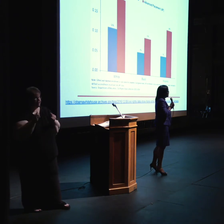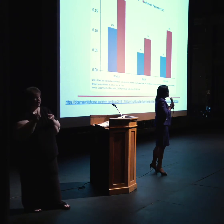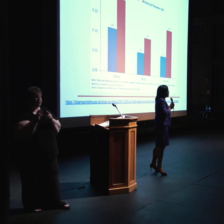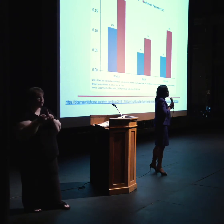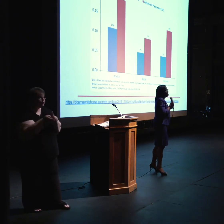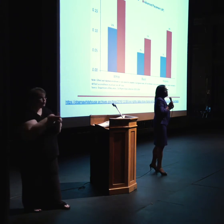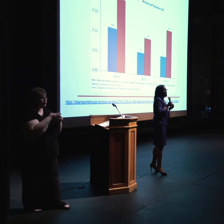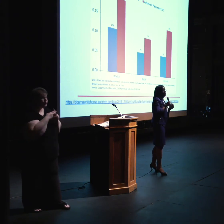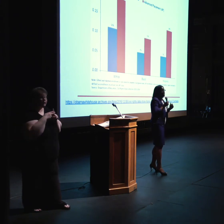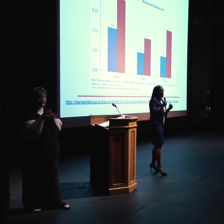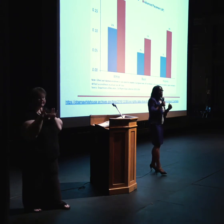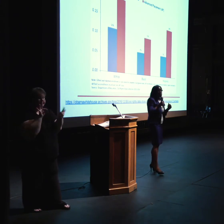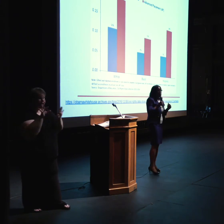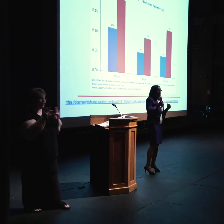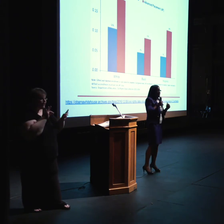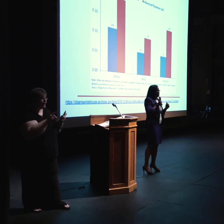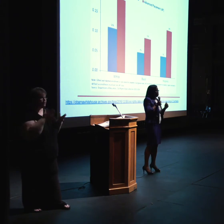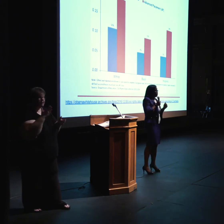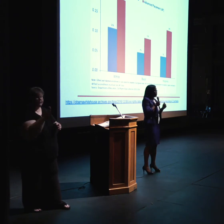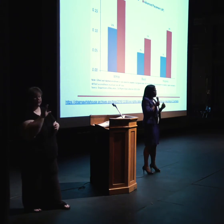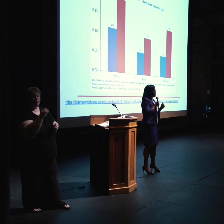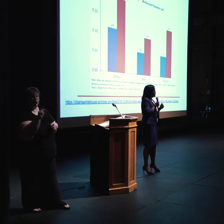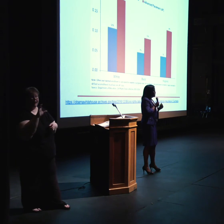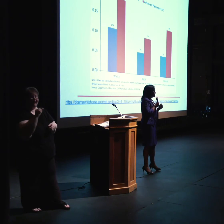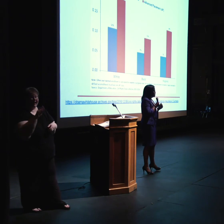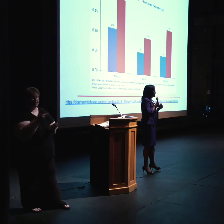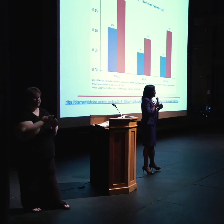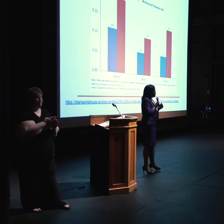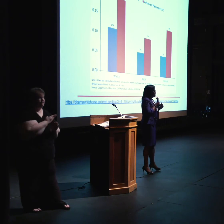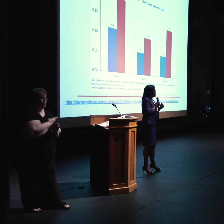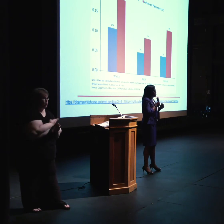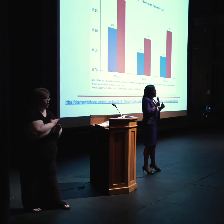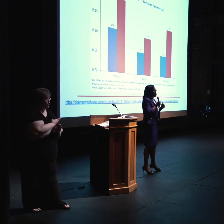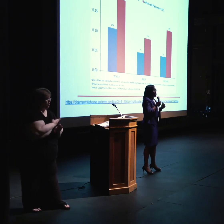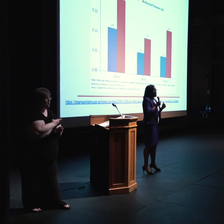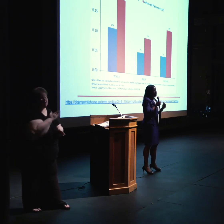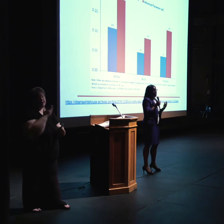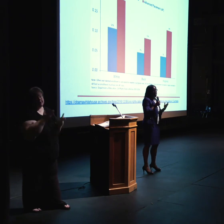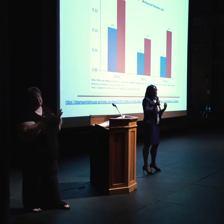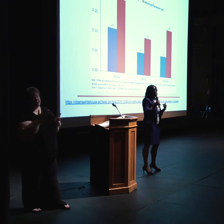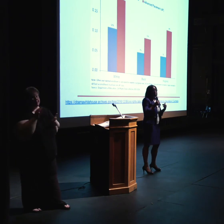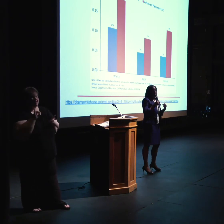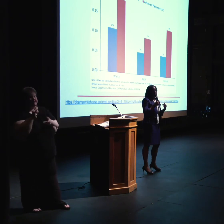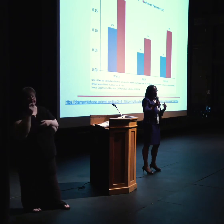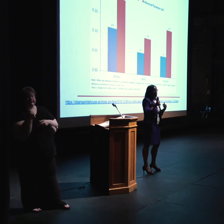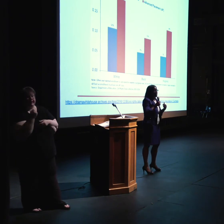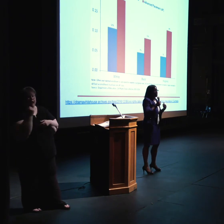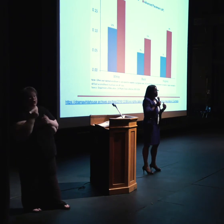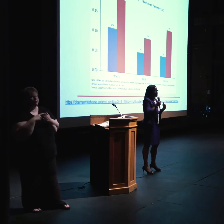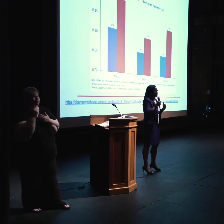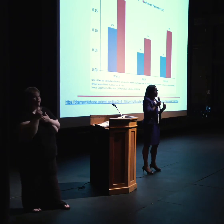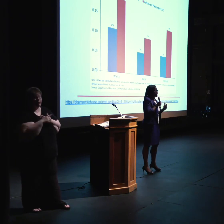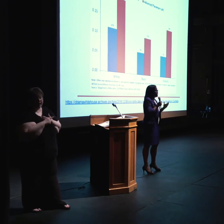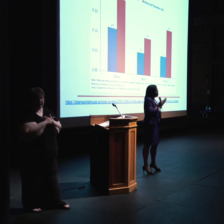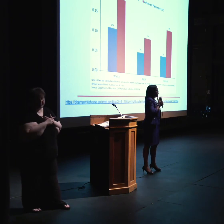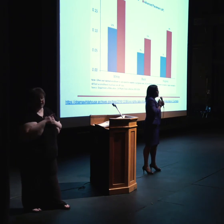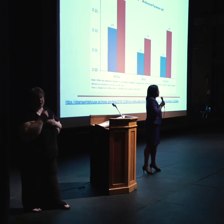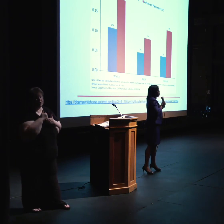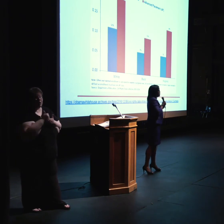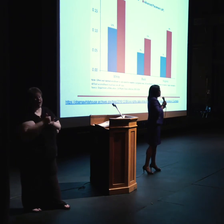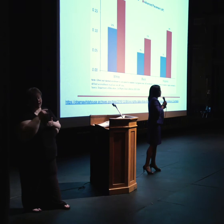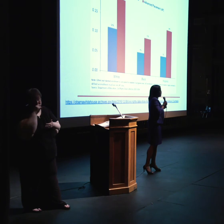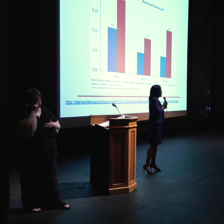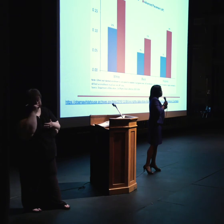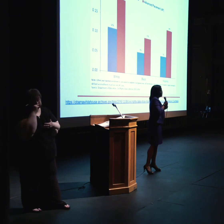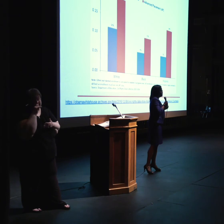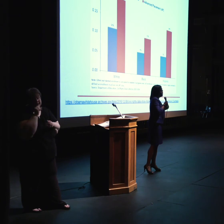and selecting. Maybe it's boot camp before. Maybe it's a Saturday program to help